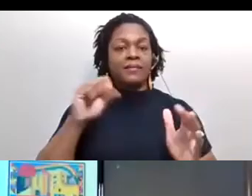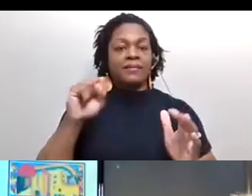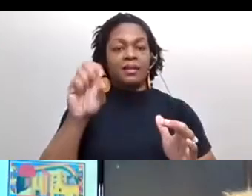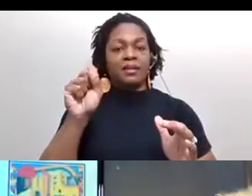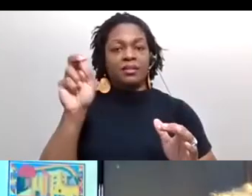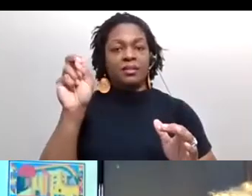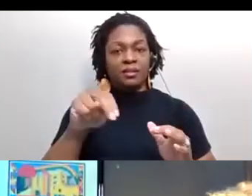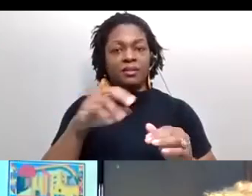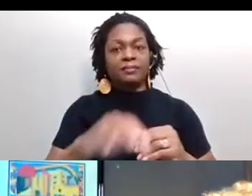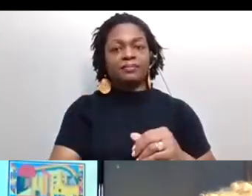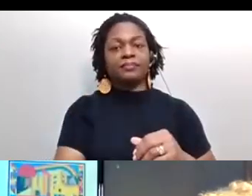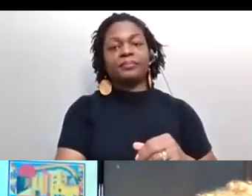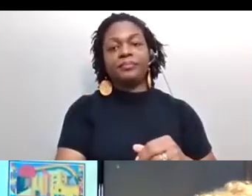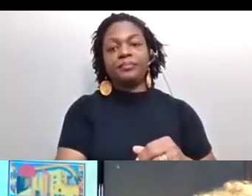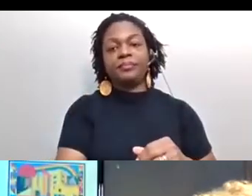as we all know, ended